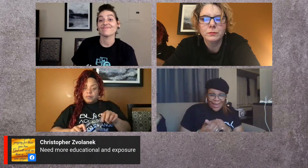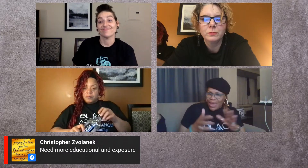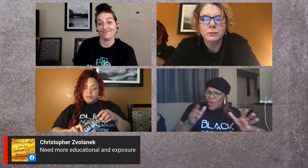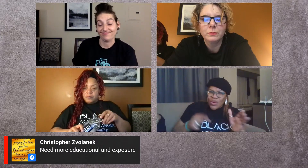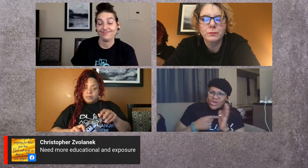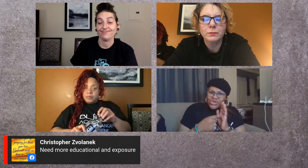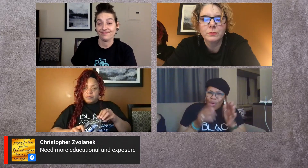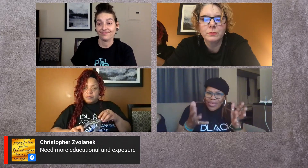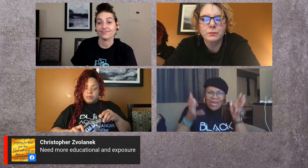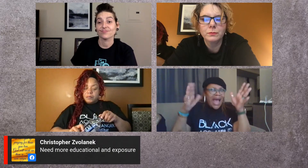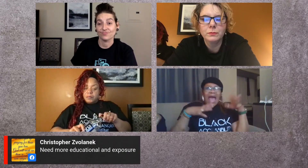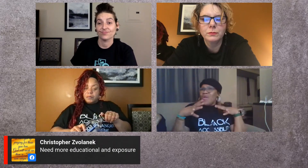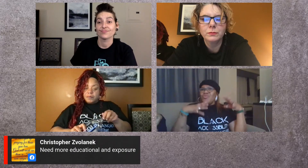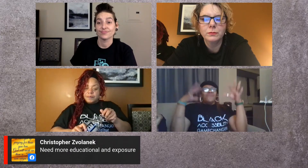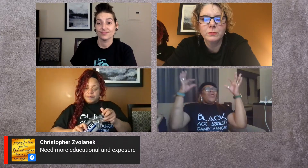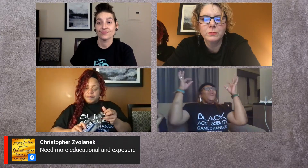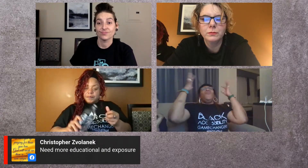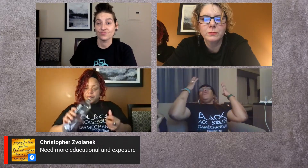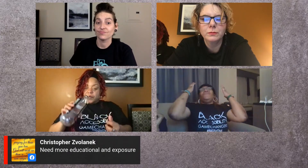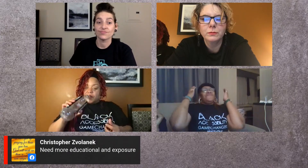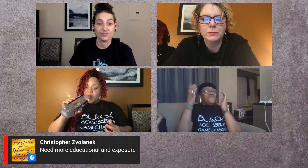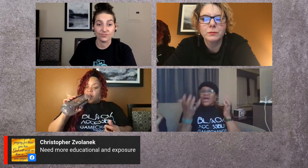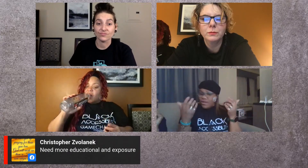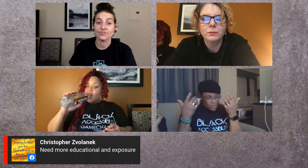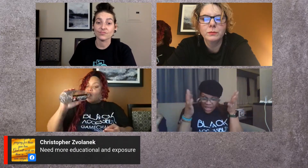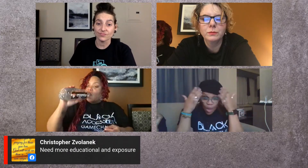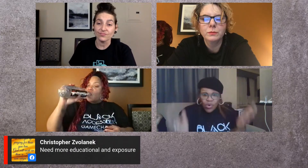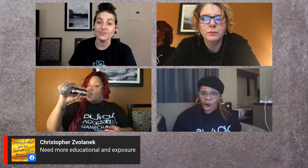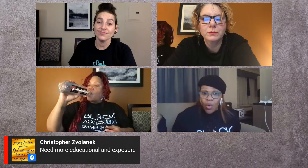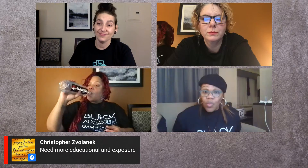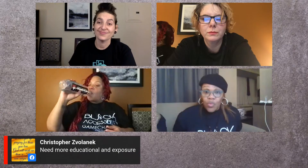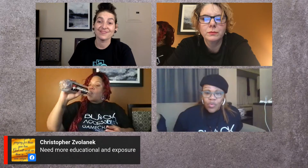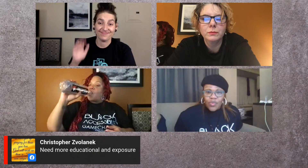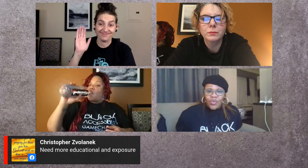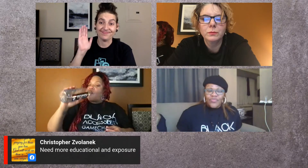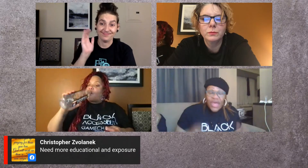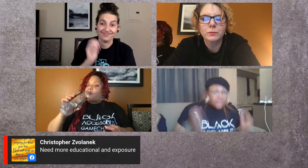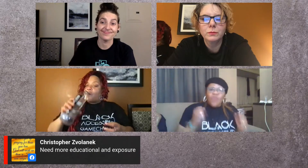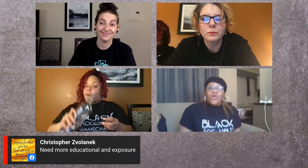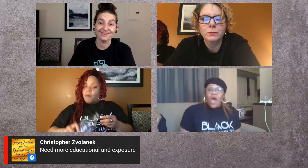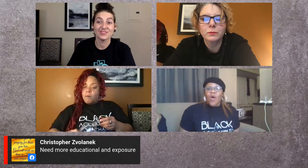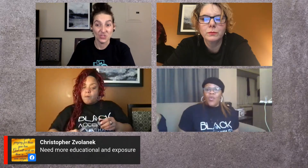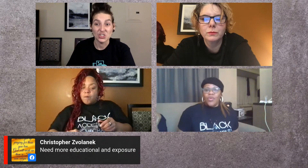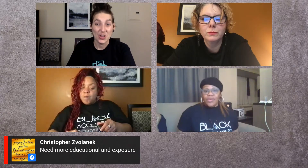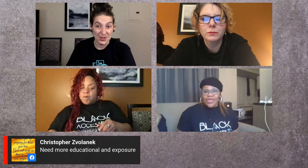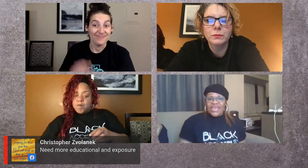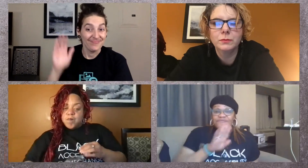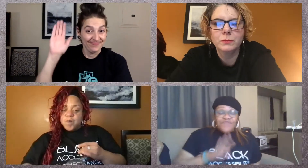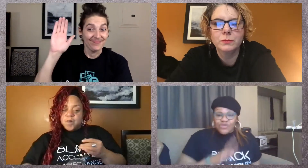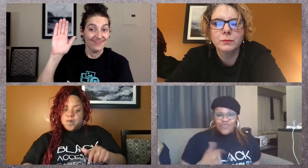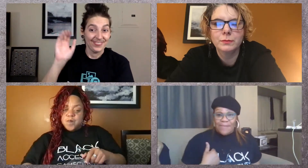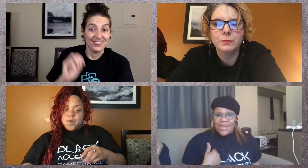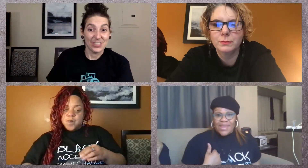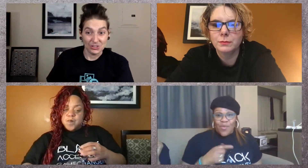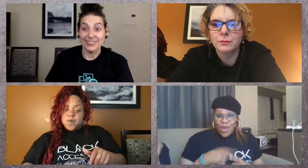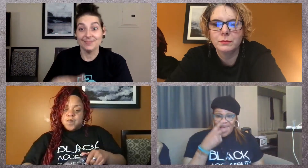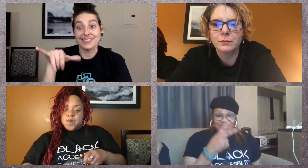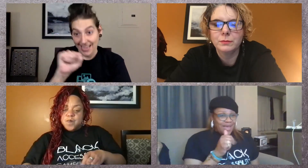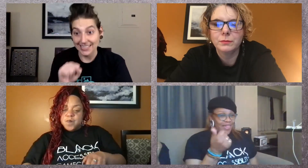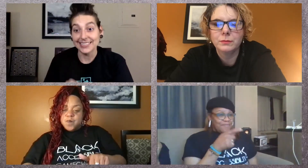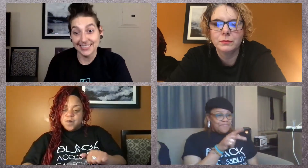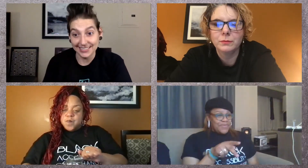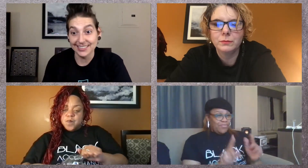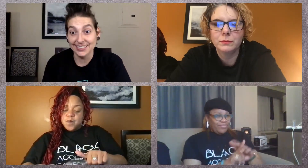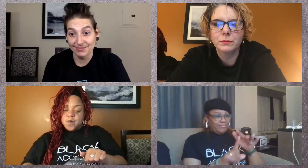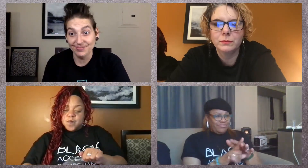Jamaican culture, Black people from Jamaica. Hollywood doesn't have a fucking clue. They just don't know.